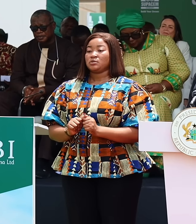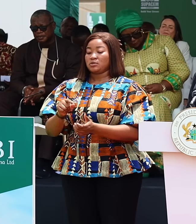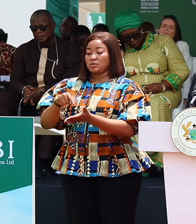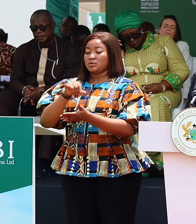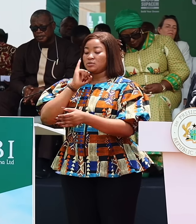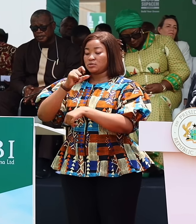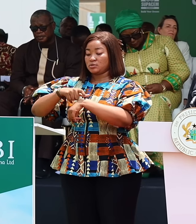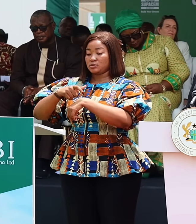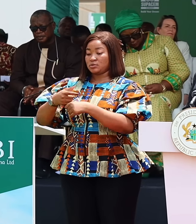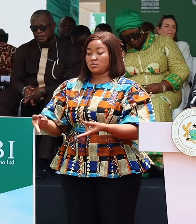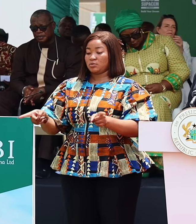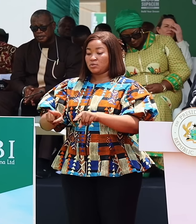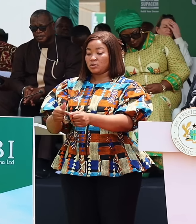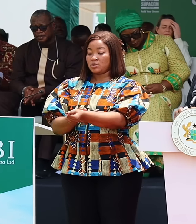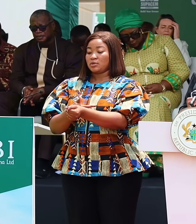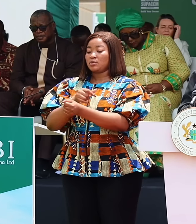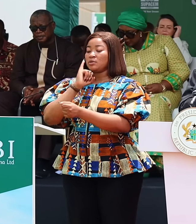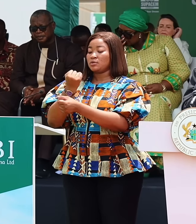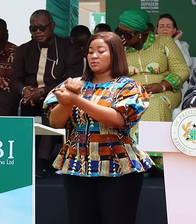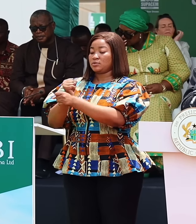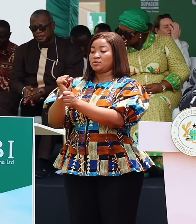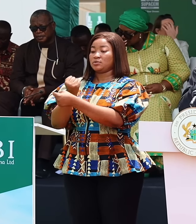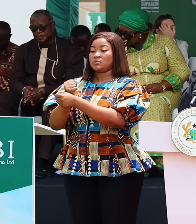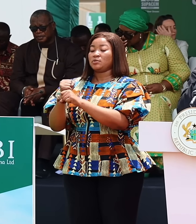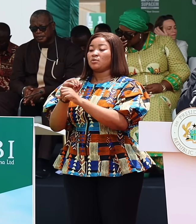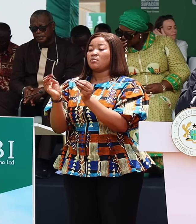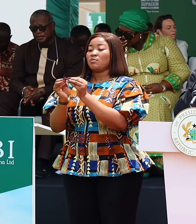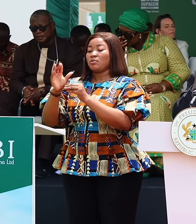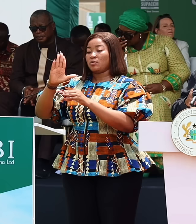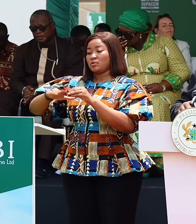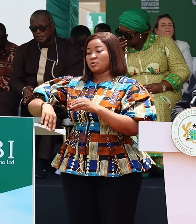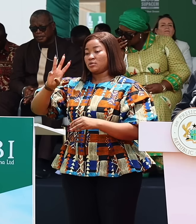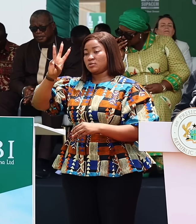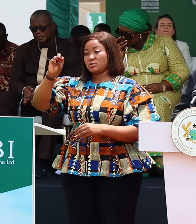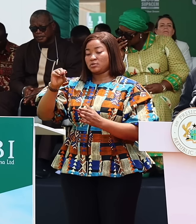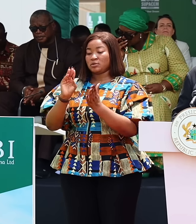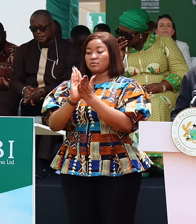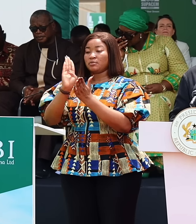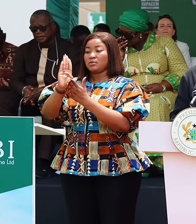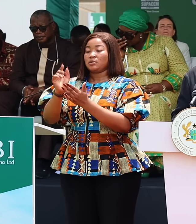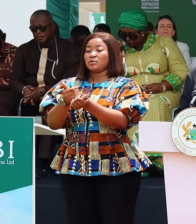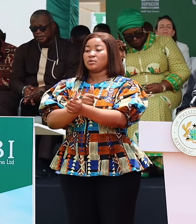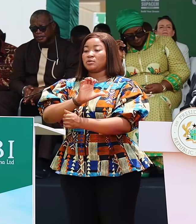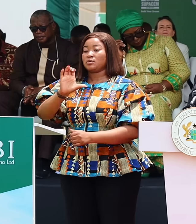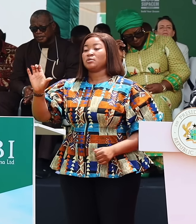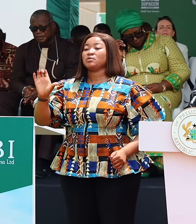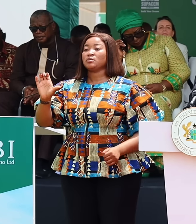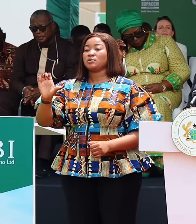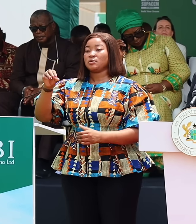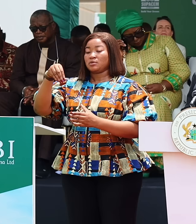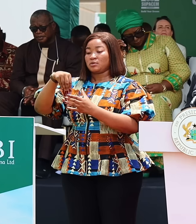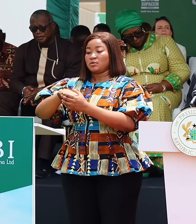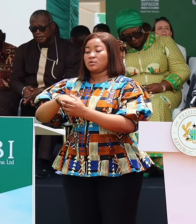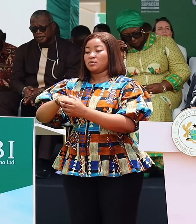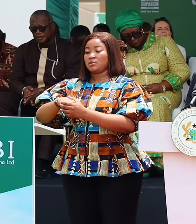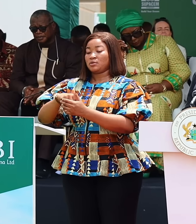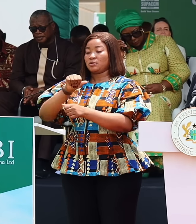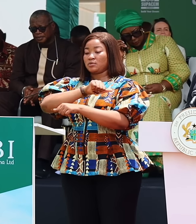is a time when government is investing more than 60 billion cedis in